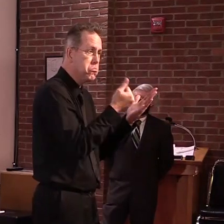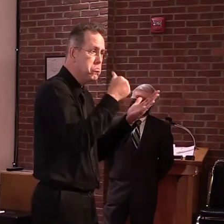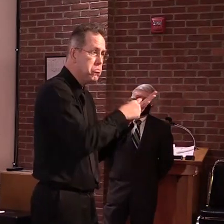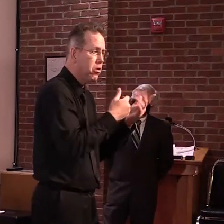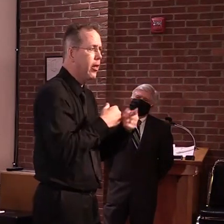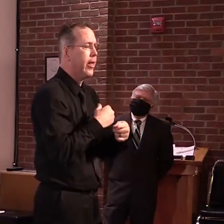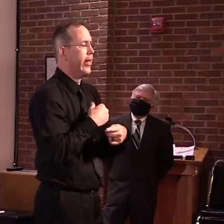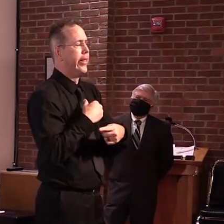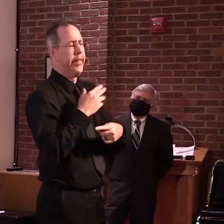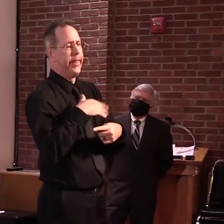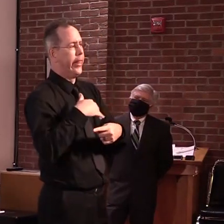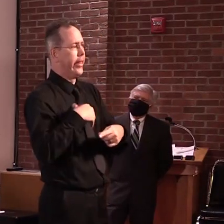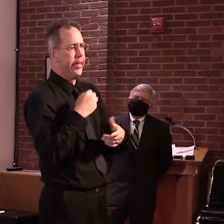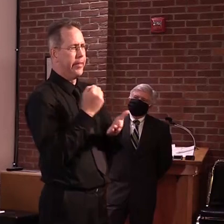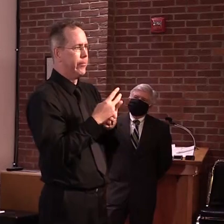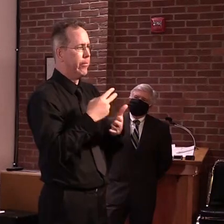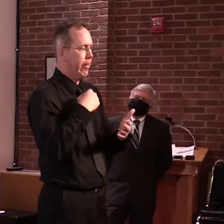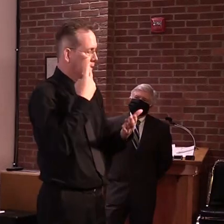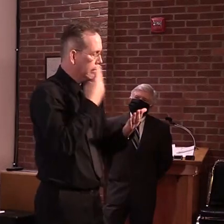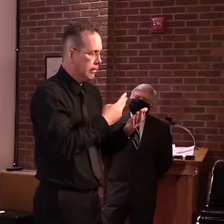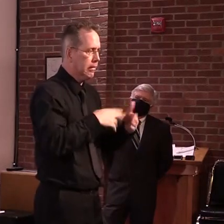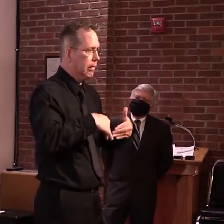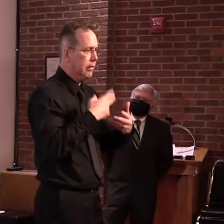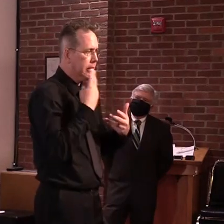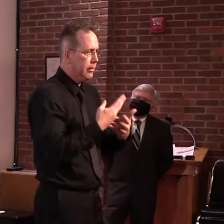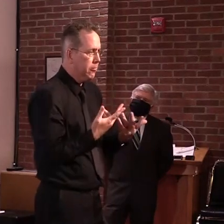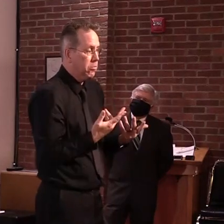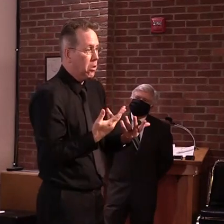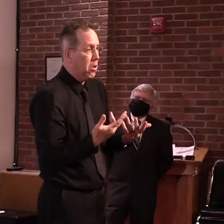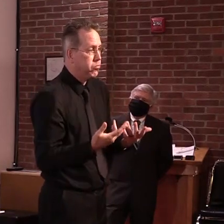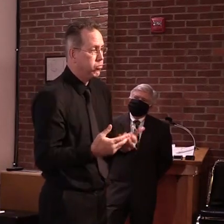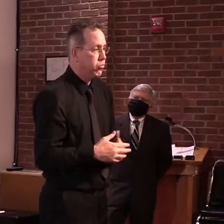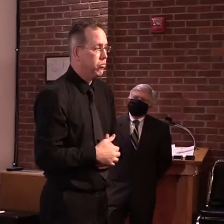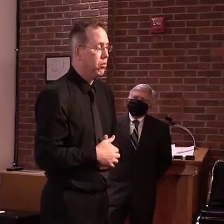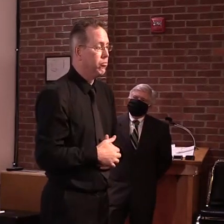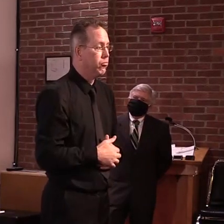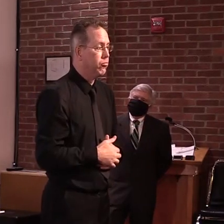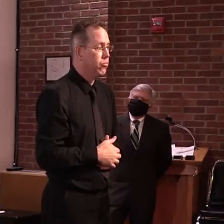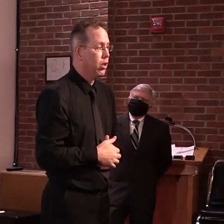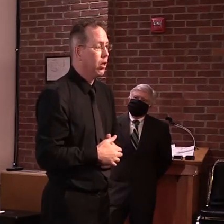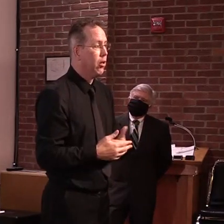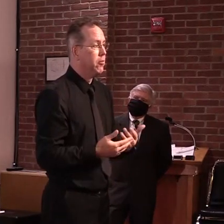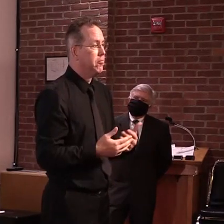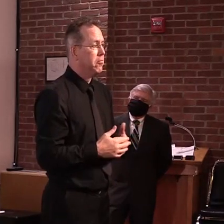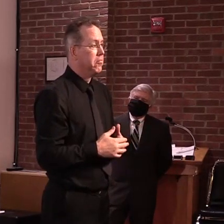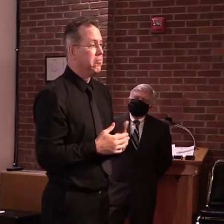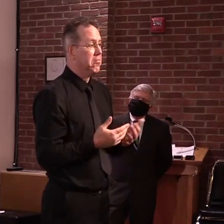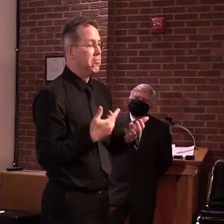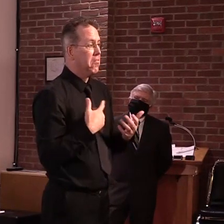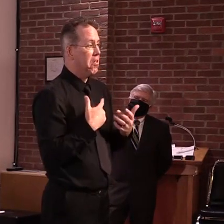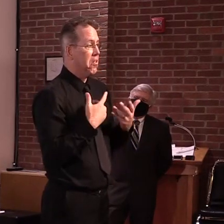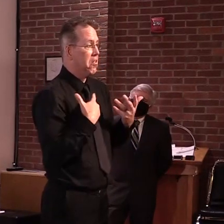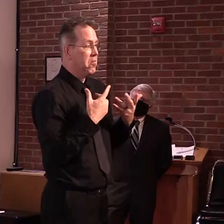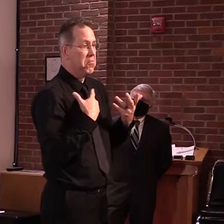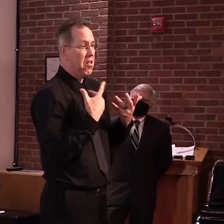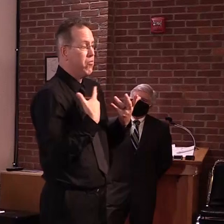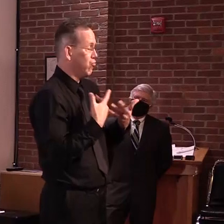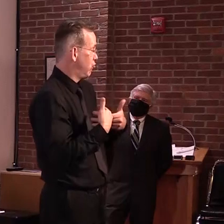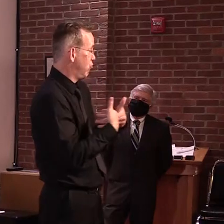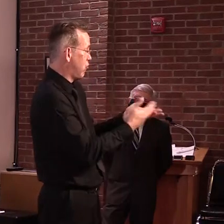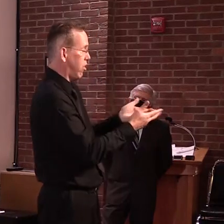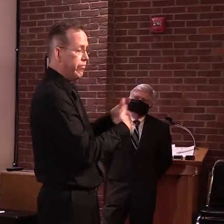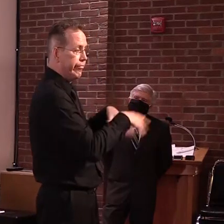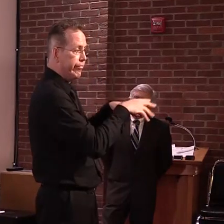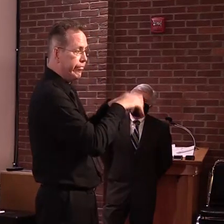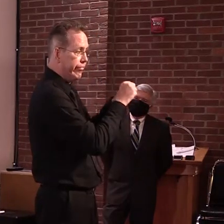out of the equation, to put it in the hands of the Secretary of State, I wouldn't stand in its way. So if it continues to do that, I have no problem